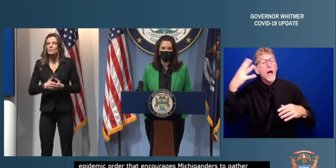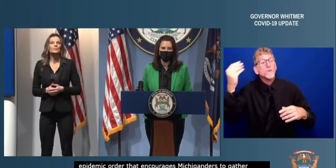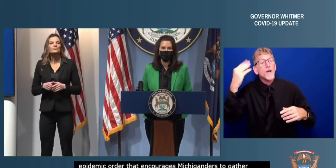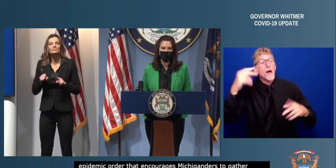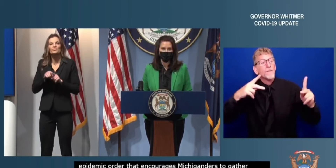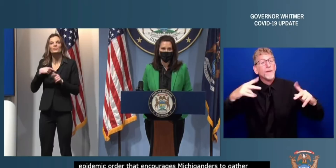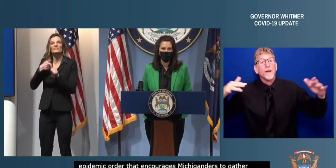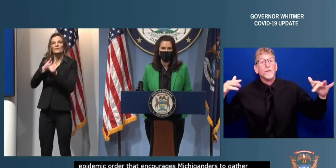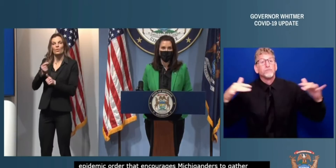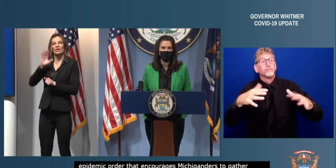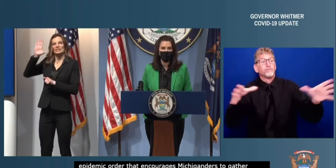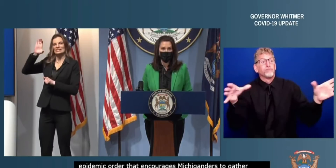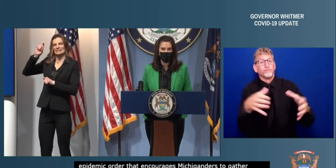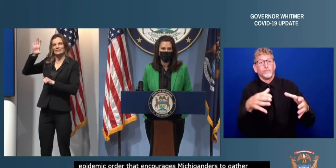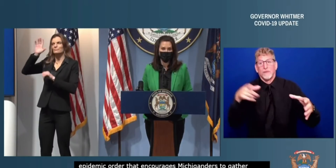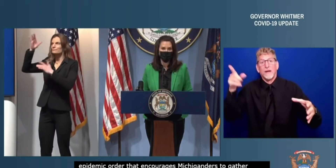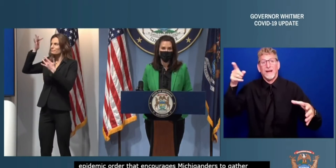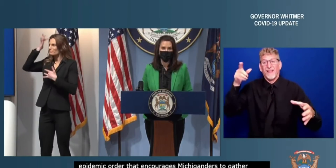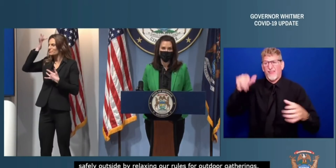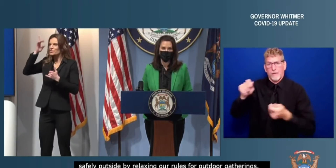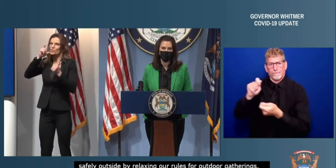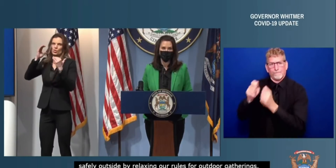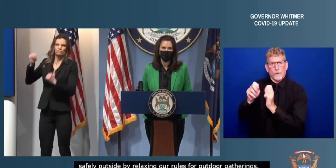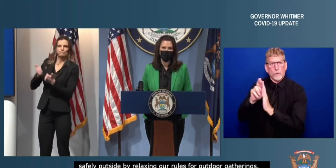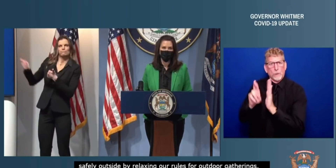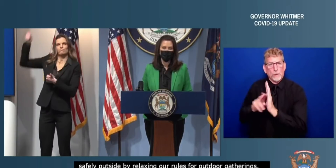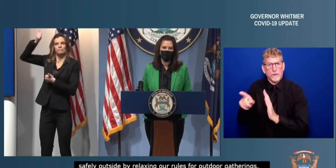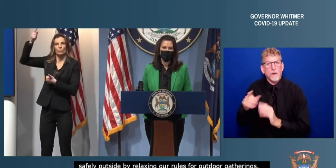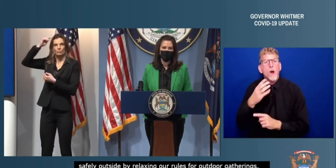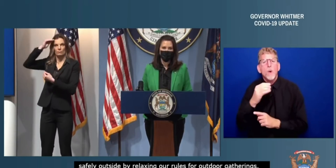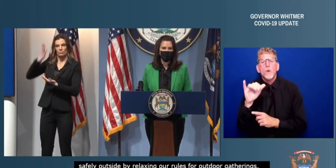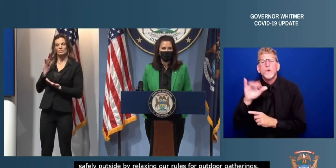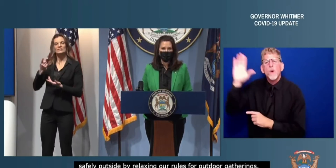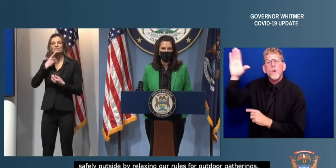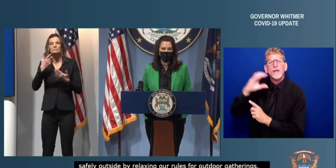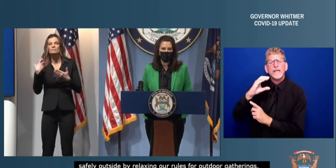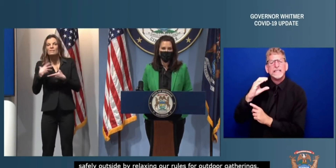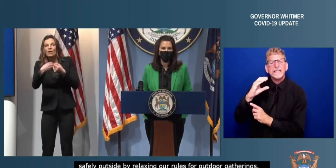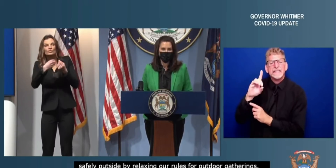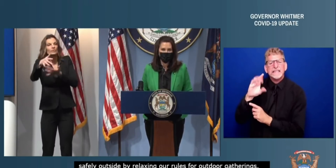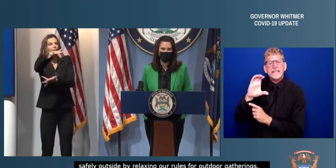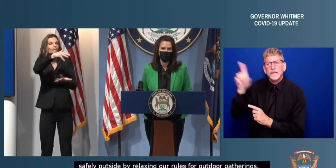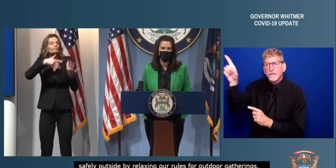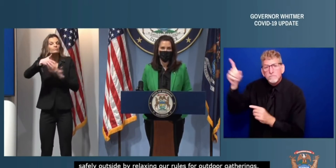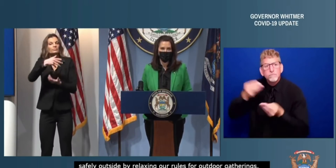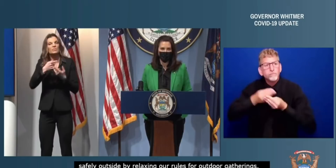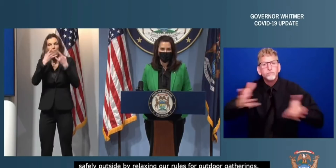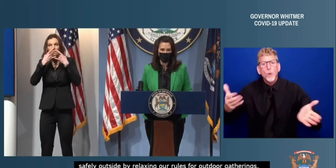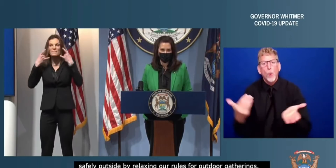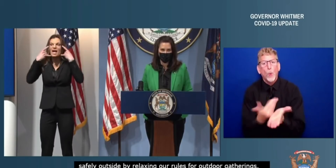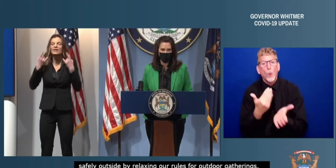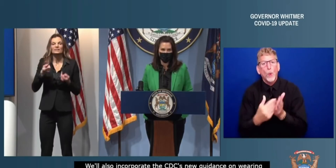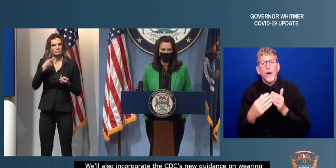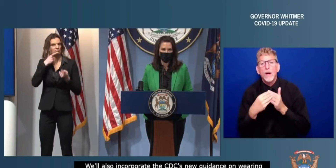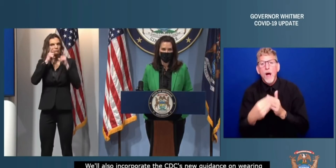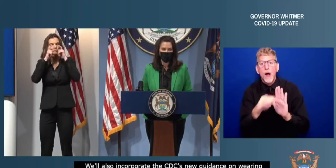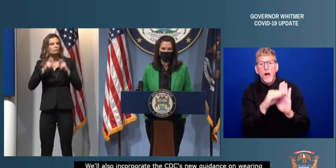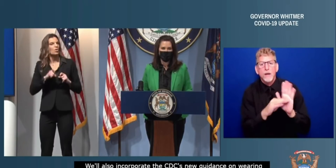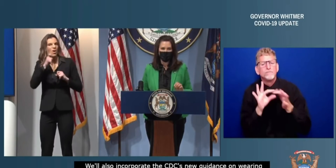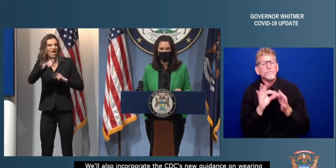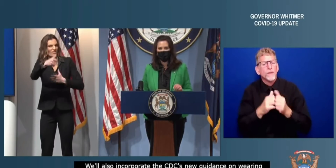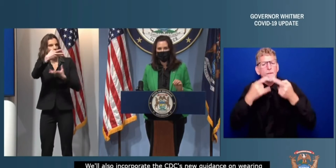the CDC's new guidance on wearing face masks outdoors. Now, while I can't predict with certainty when we'll hit